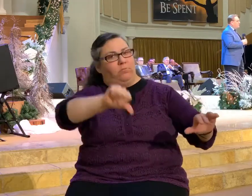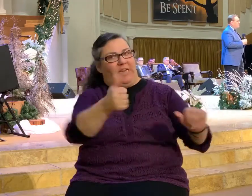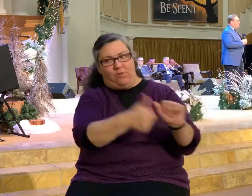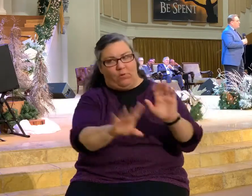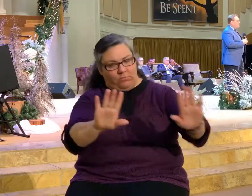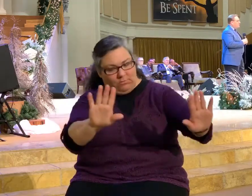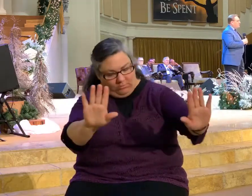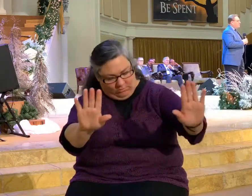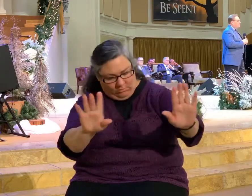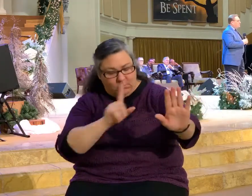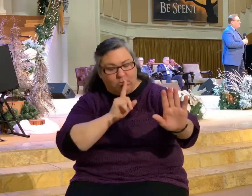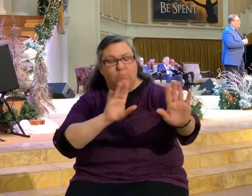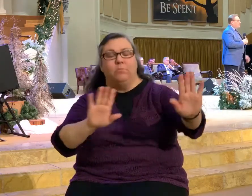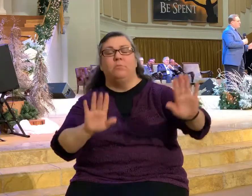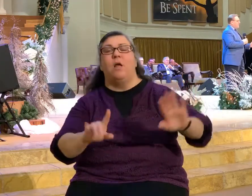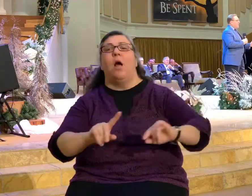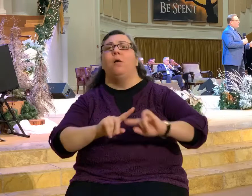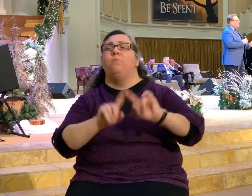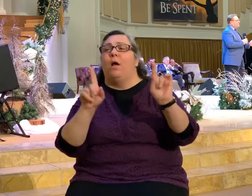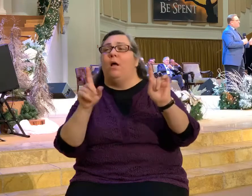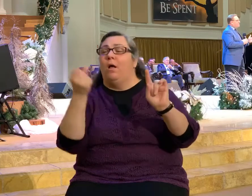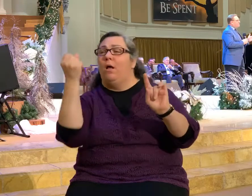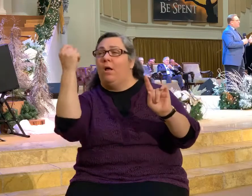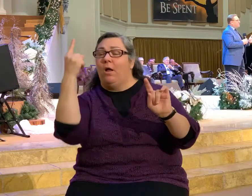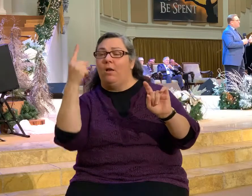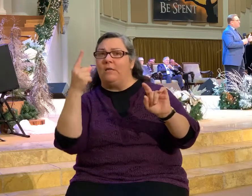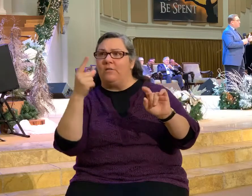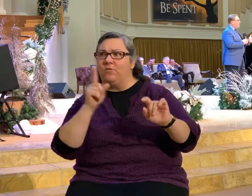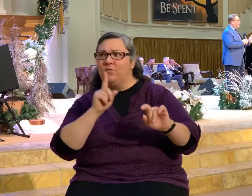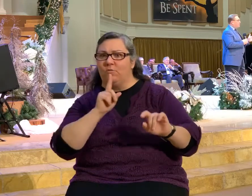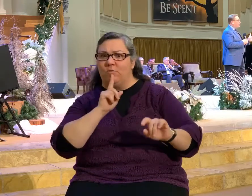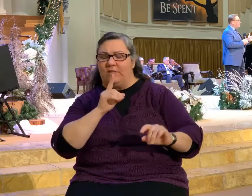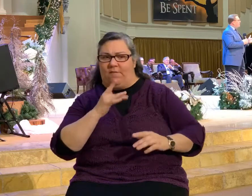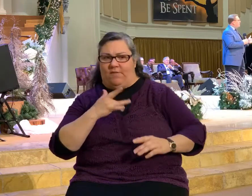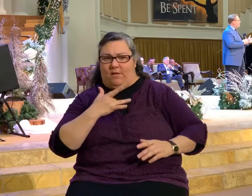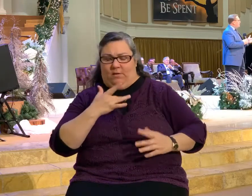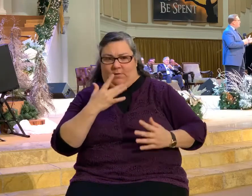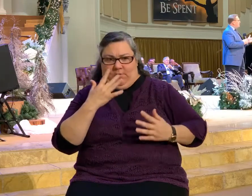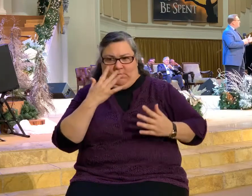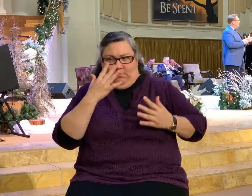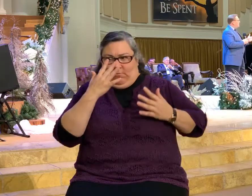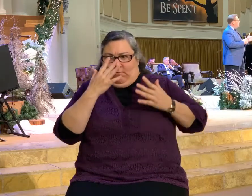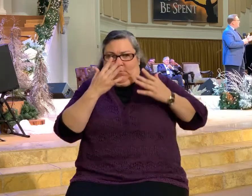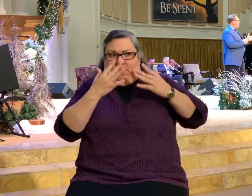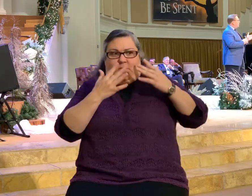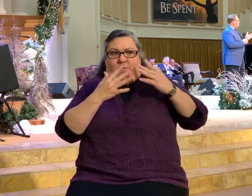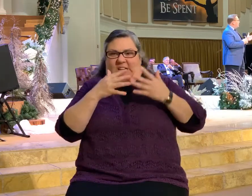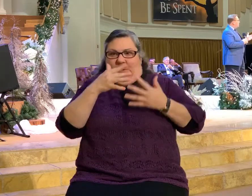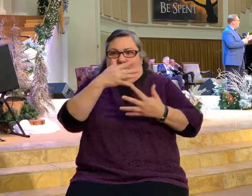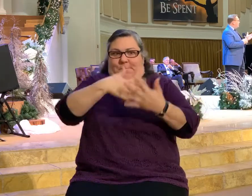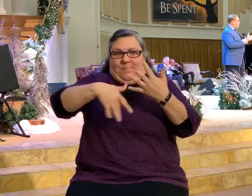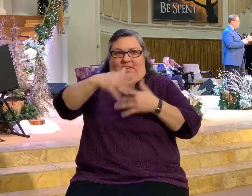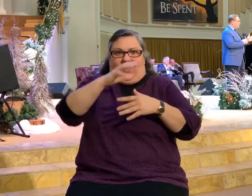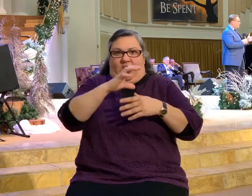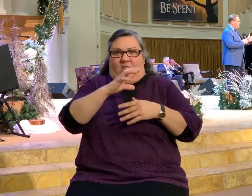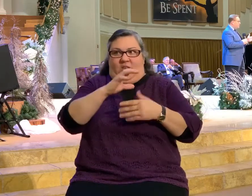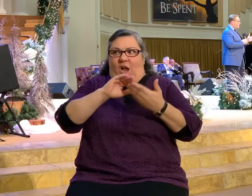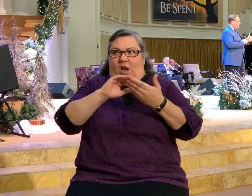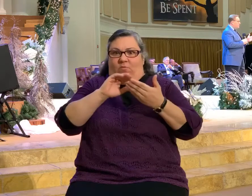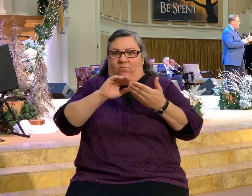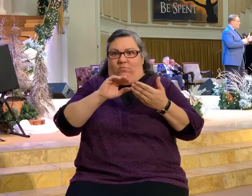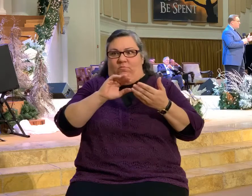misunderstand. But at times it was embarrassing to be in mixed company in what was supposed to be a